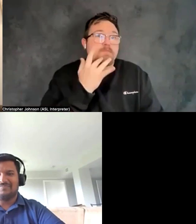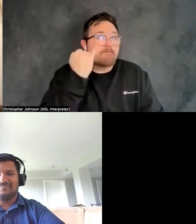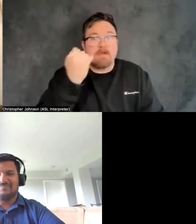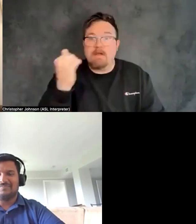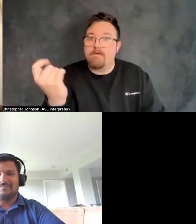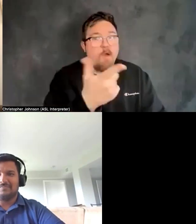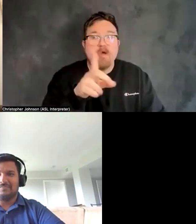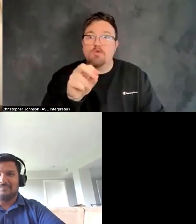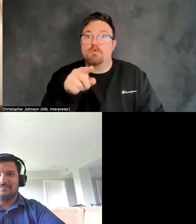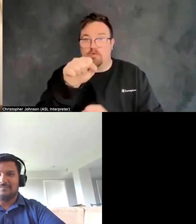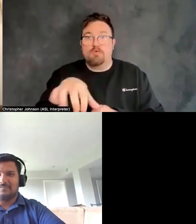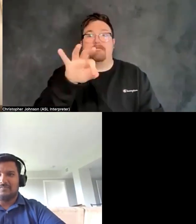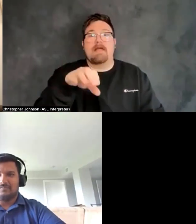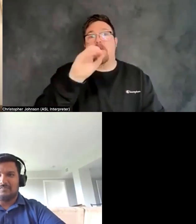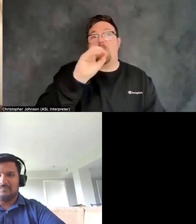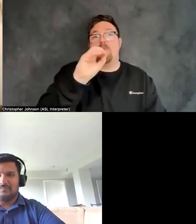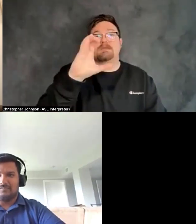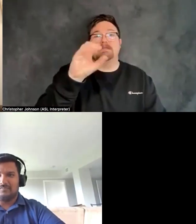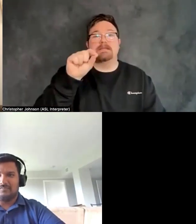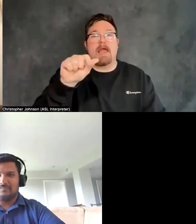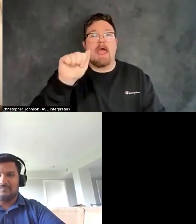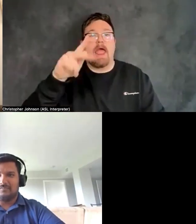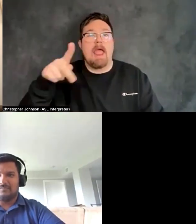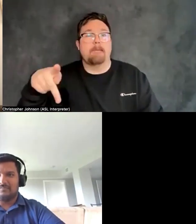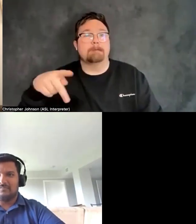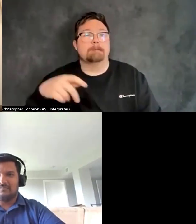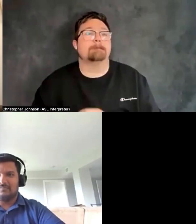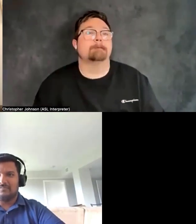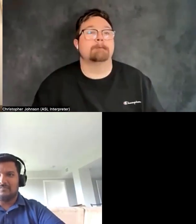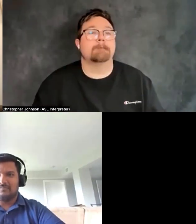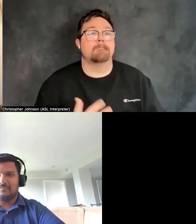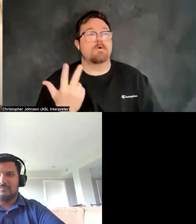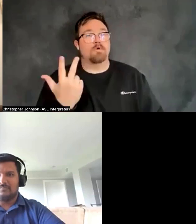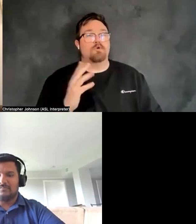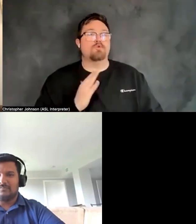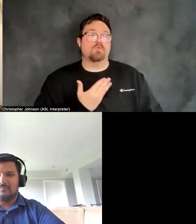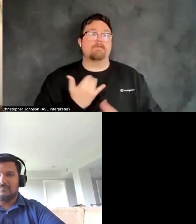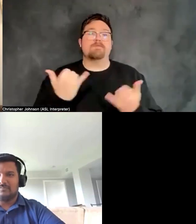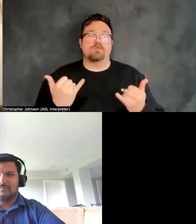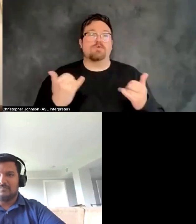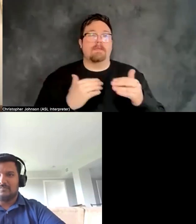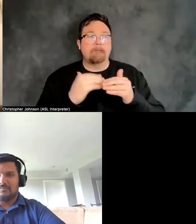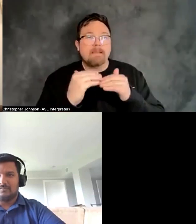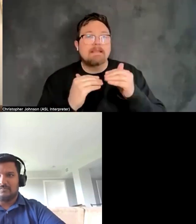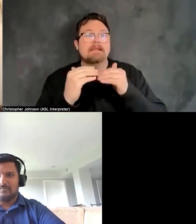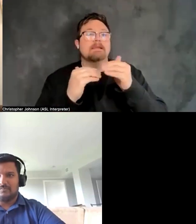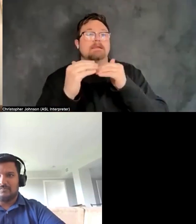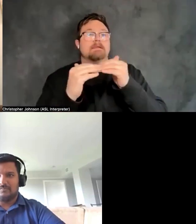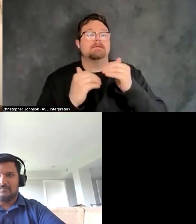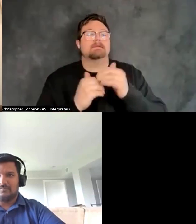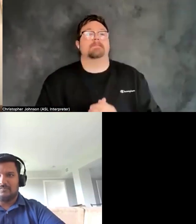it at oc.app. There are three of us currently building this. We're trying